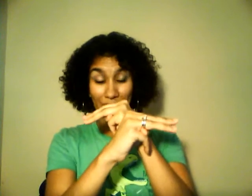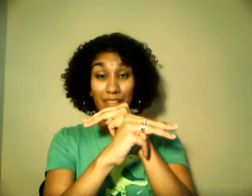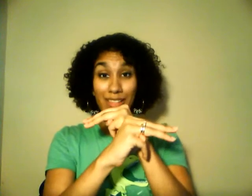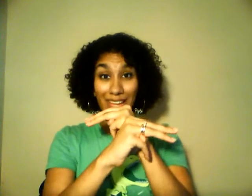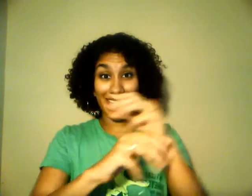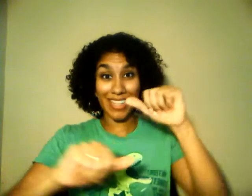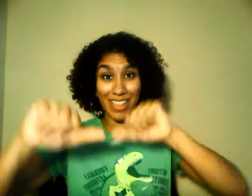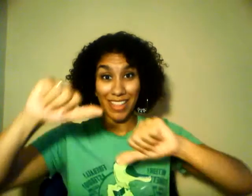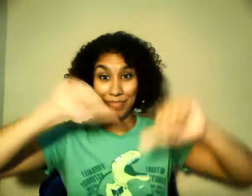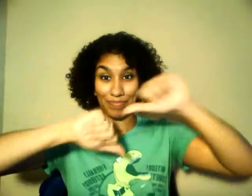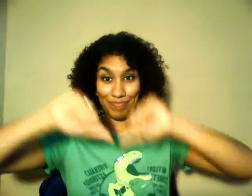Science. Science.